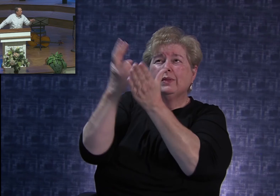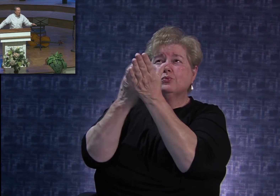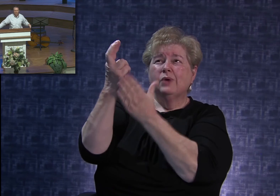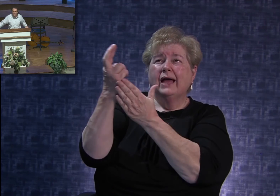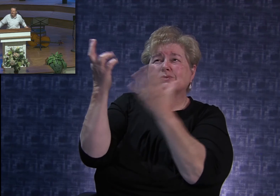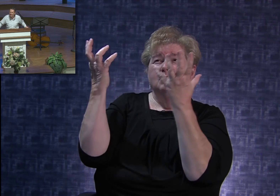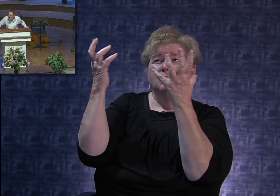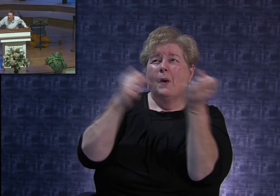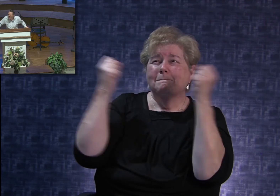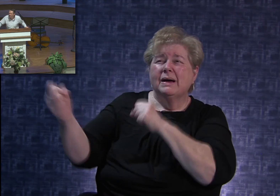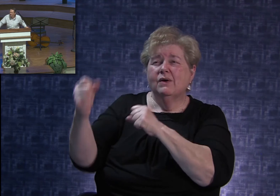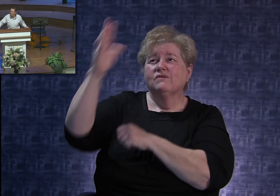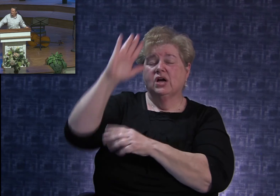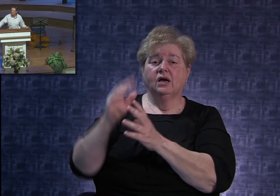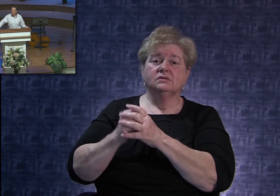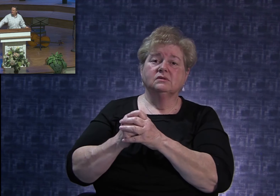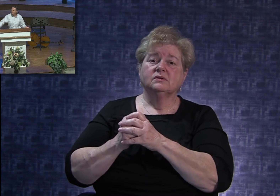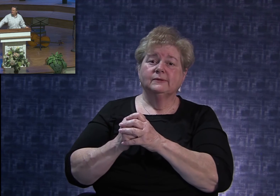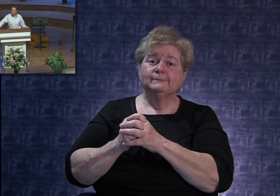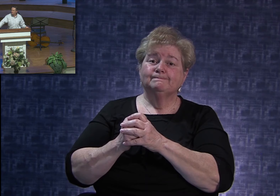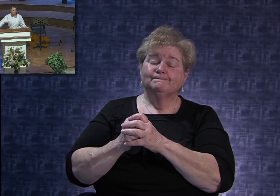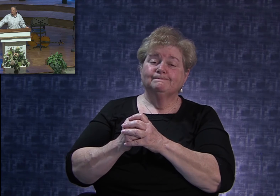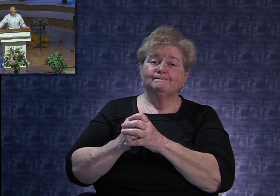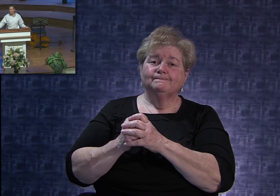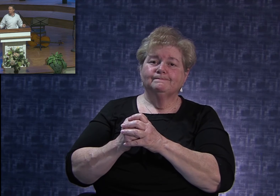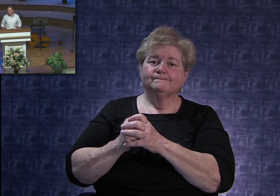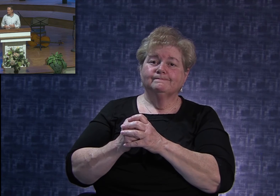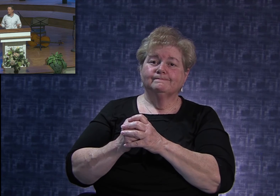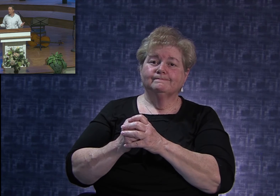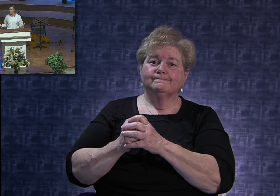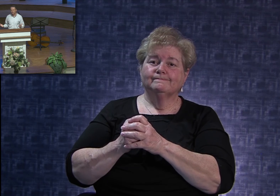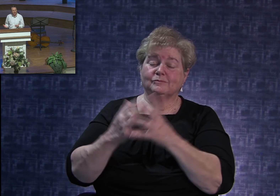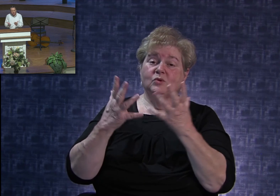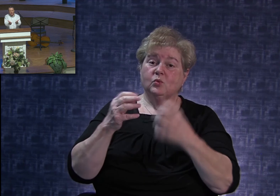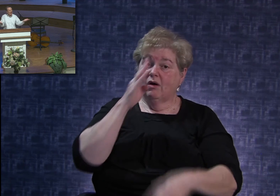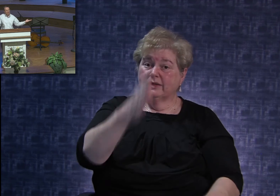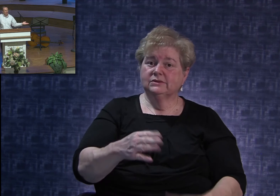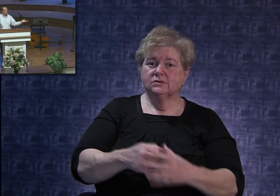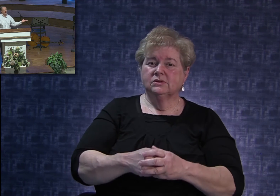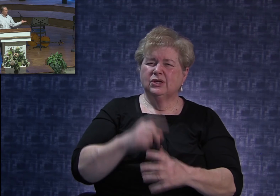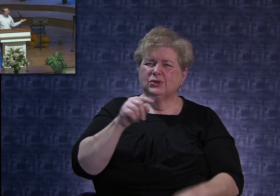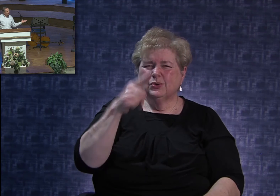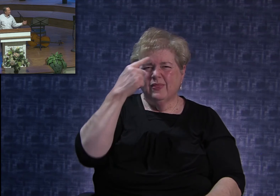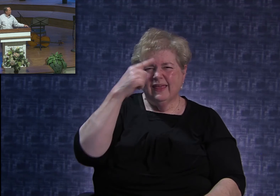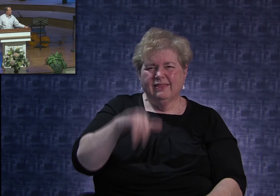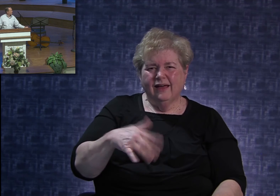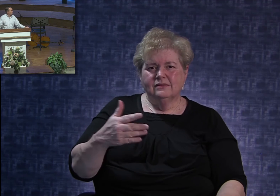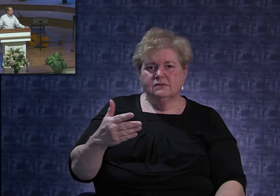righteous, almighty God. I mean, let's be frank this morning. Do you actually believe